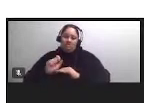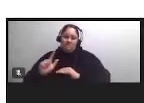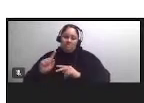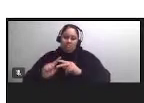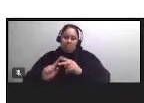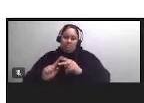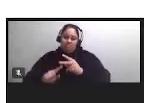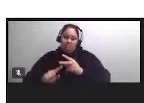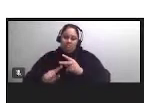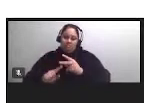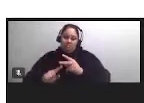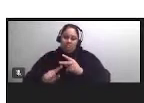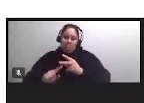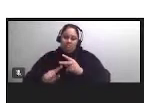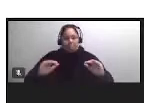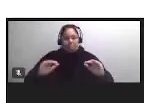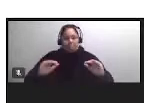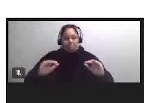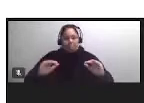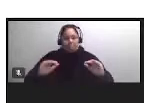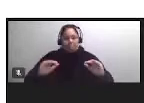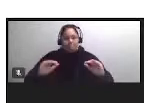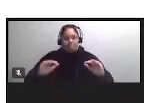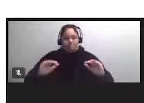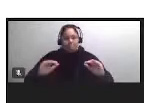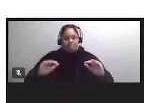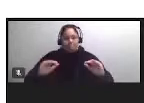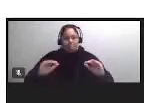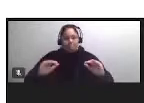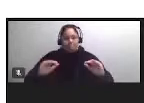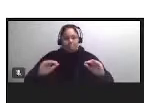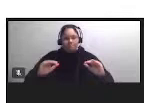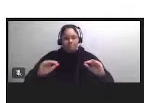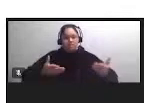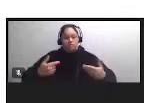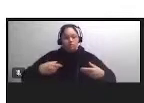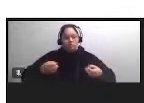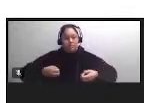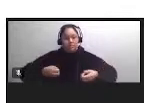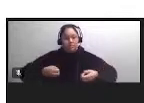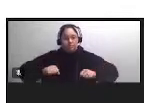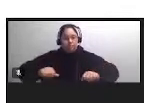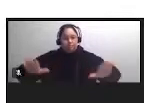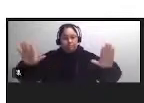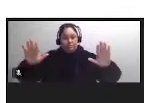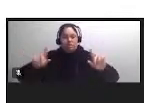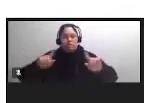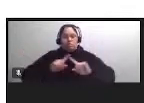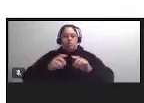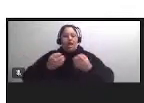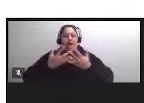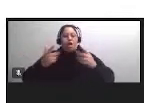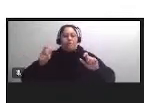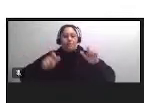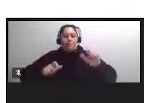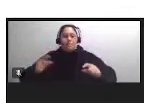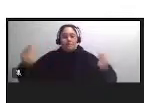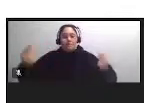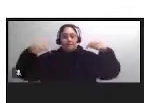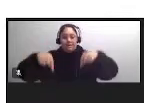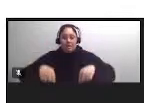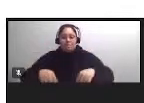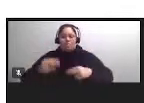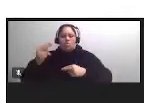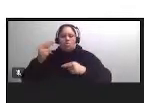bill. And if we look at the number of invitations that were sent out and the number of people that attended, there's a